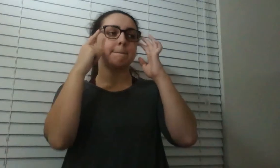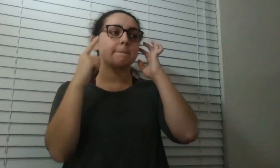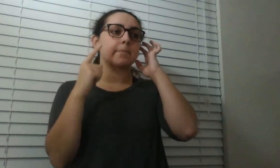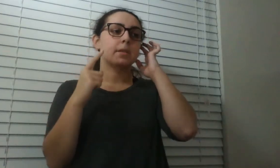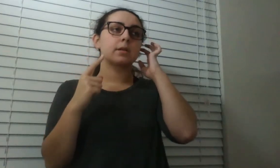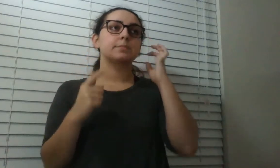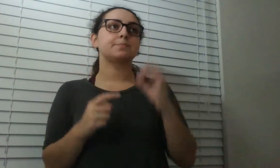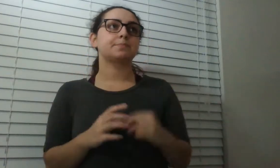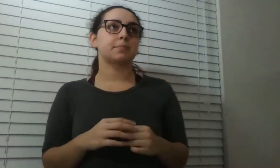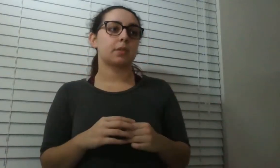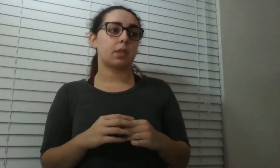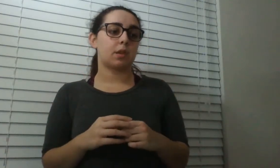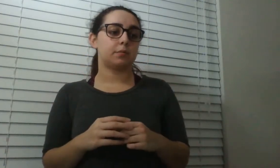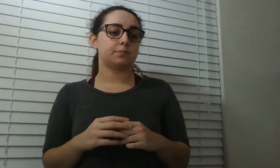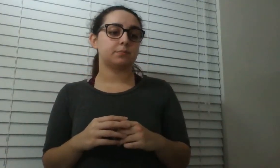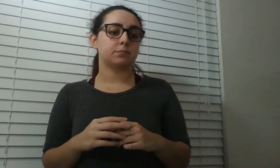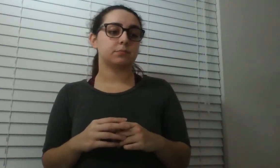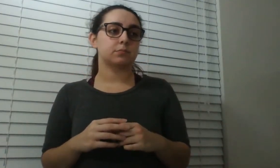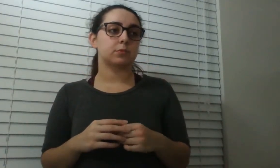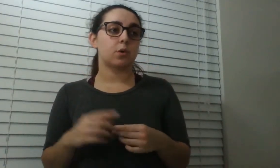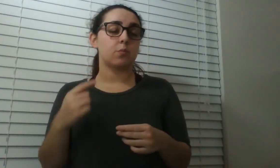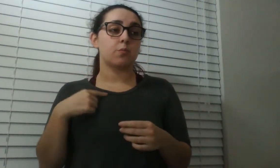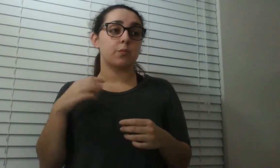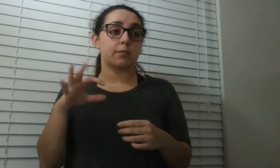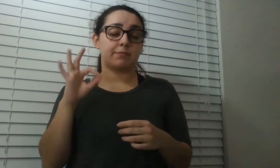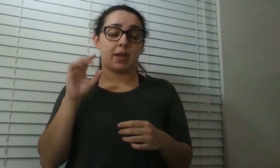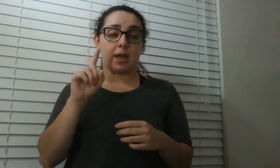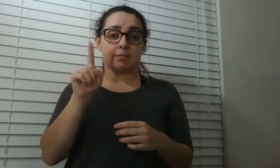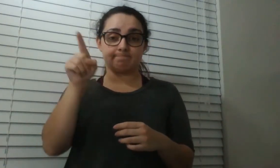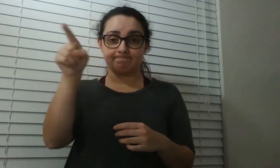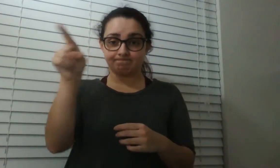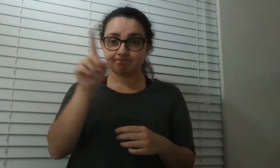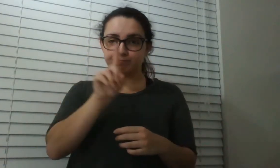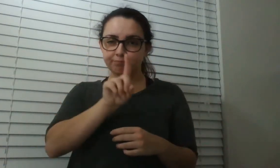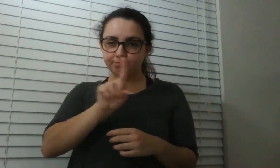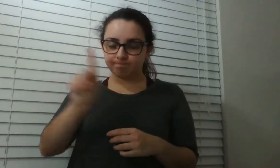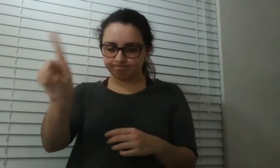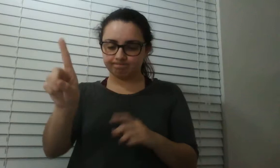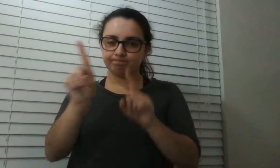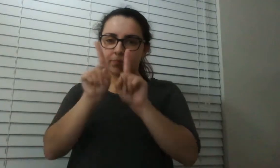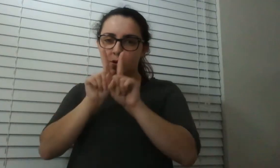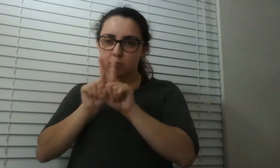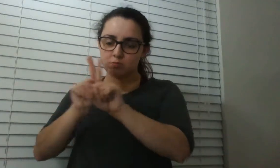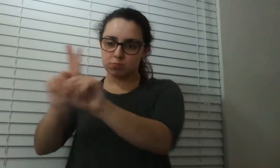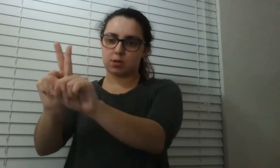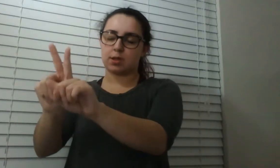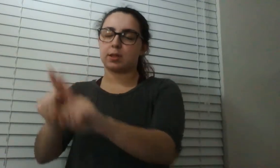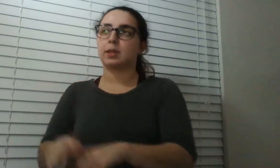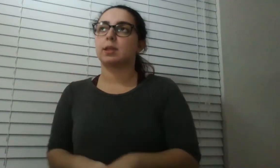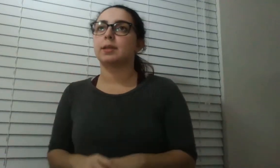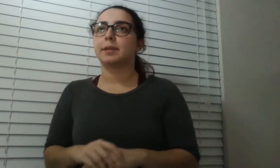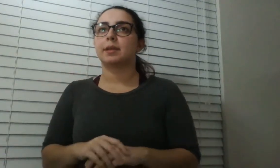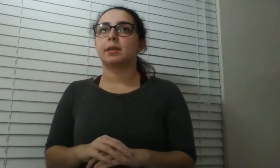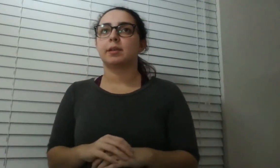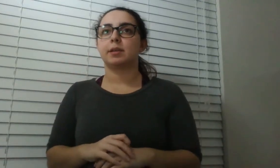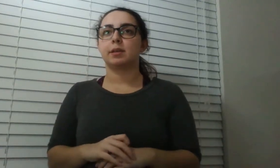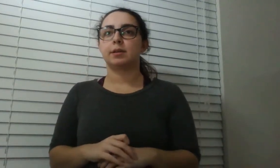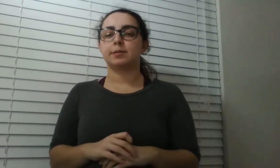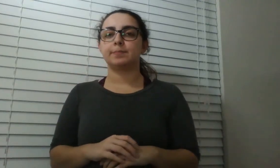over the canyon to find Reagan. Reagan's kind of like this badass samurai chick. I thought, well, oh yeah, I'll be able to